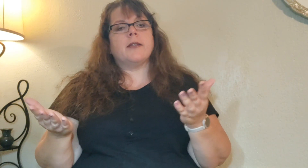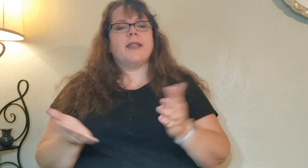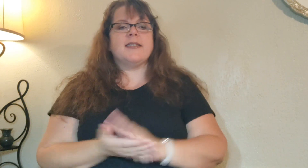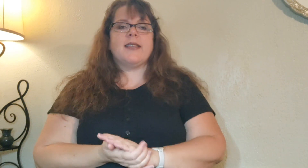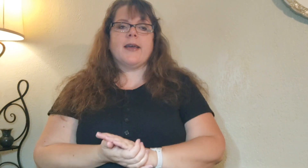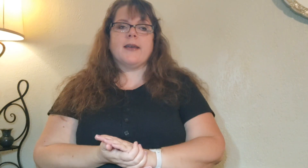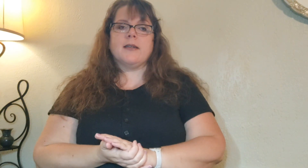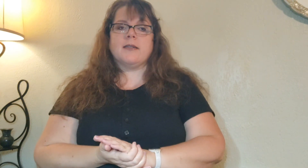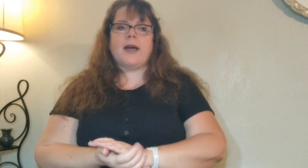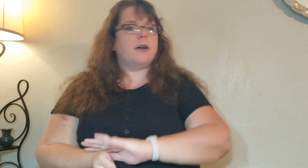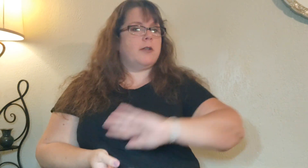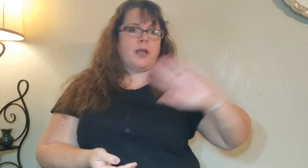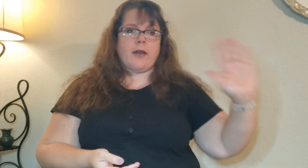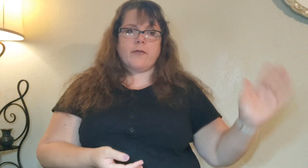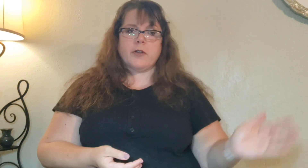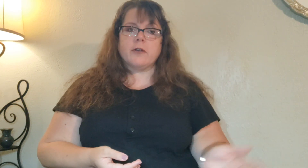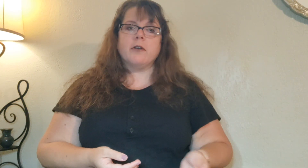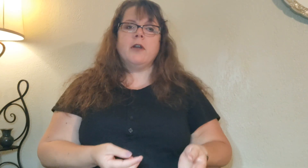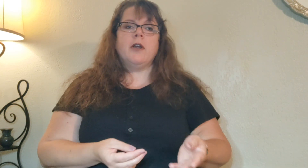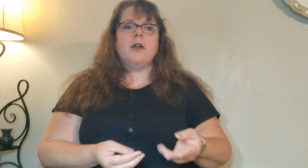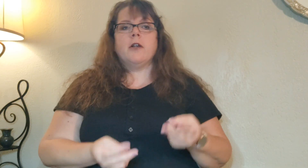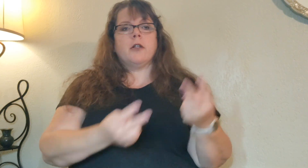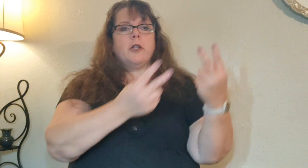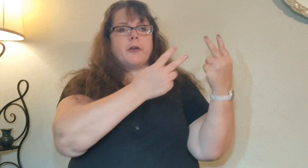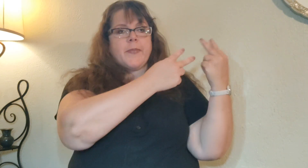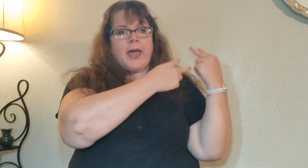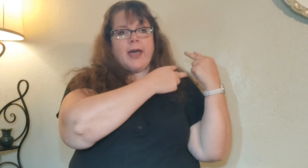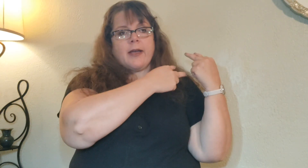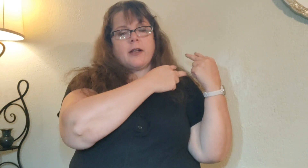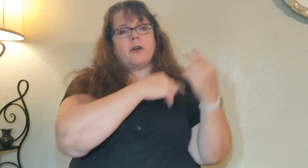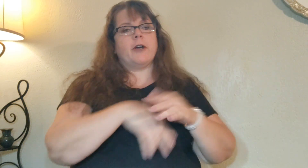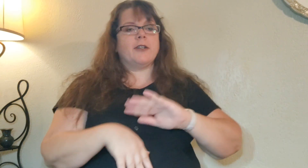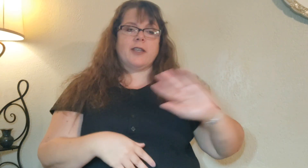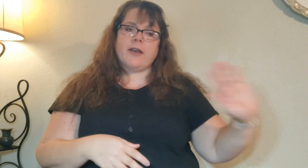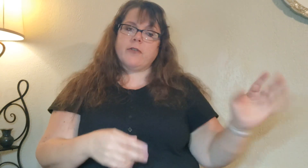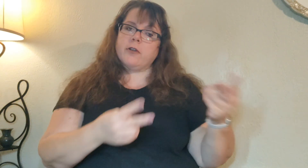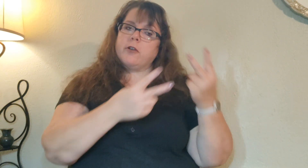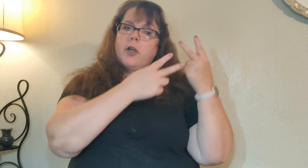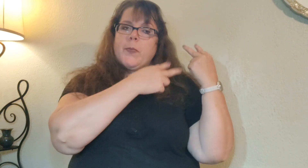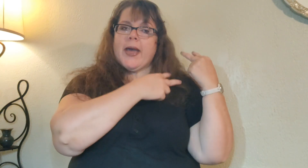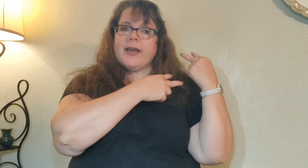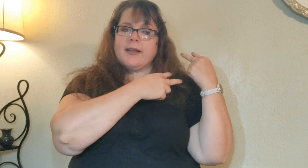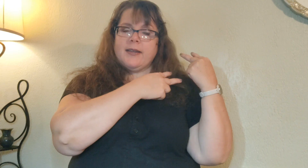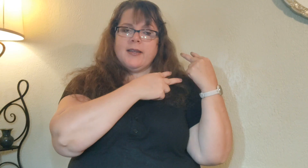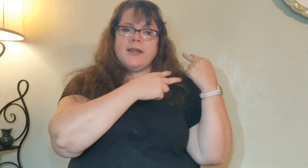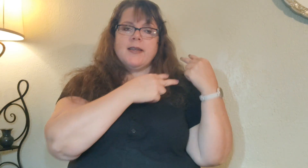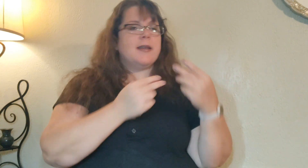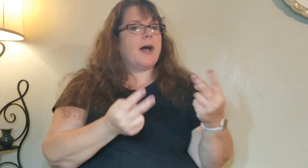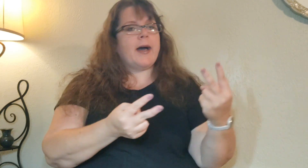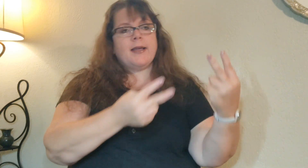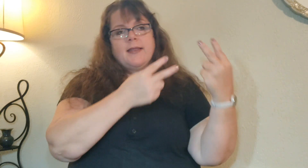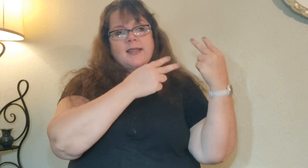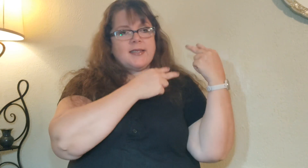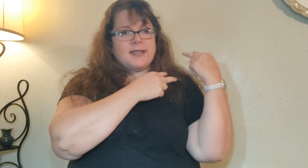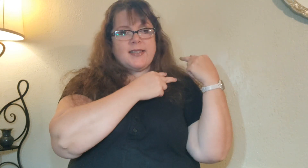that says, I'll never look back, or I'll never go back. That's the